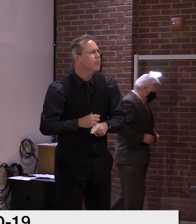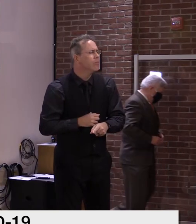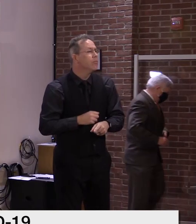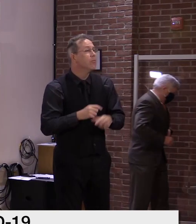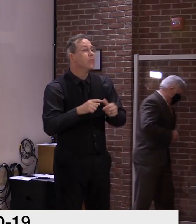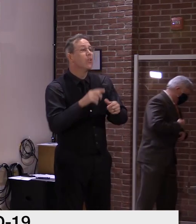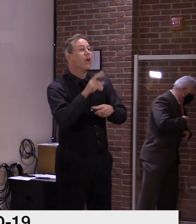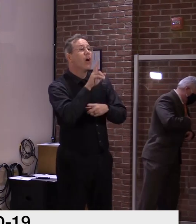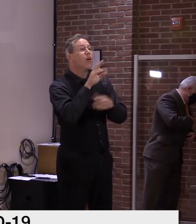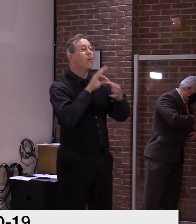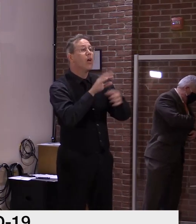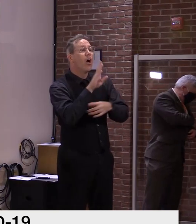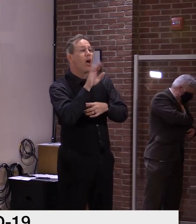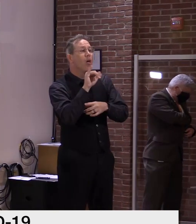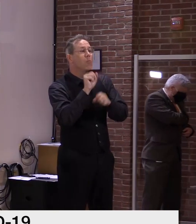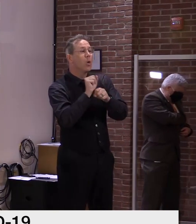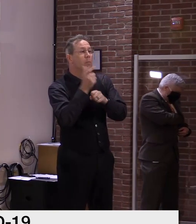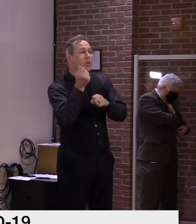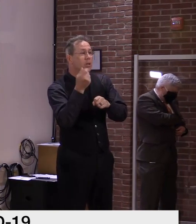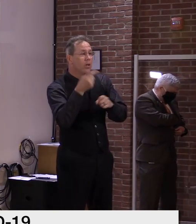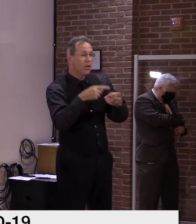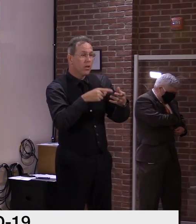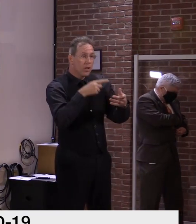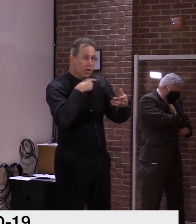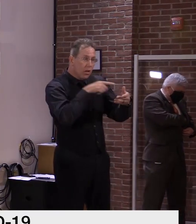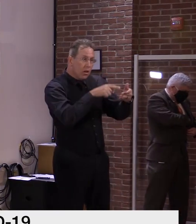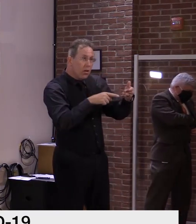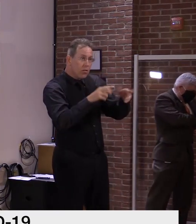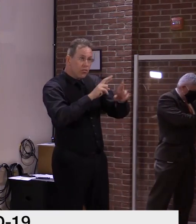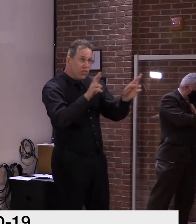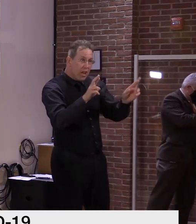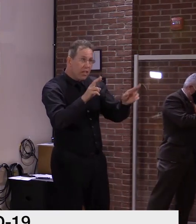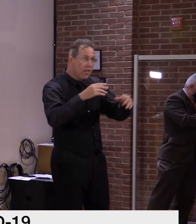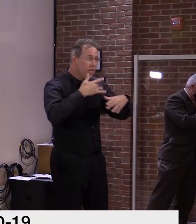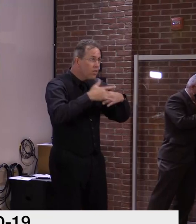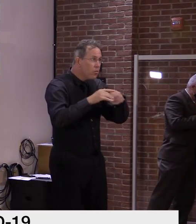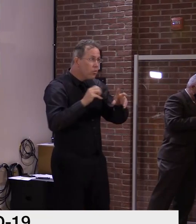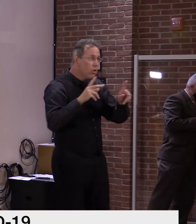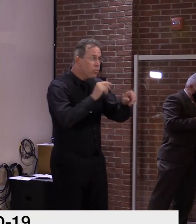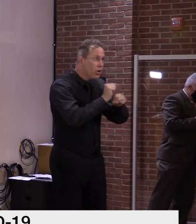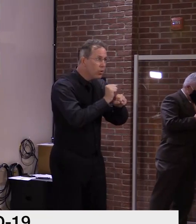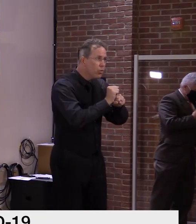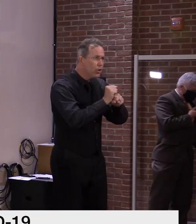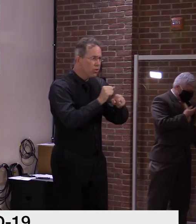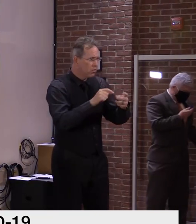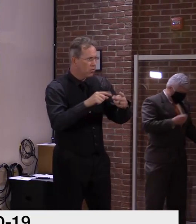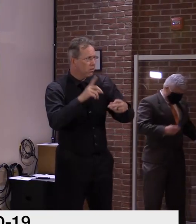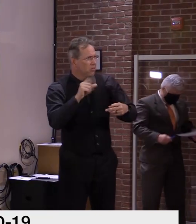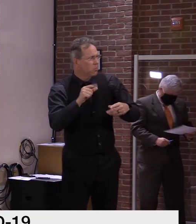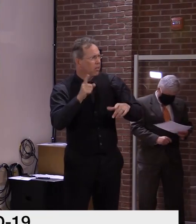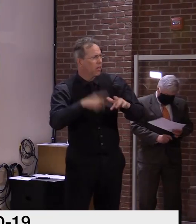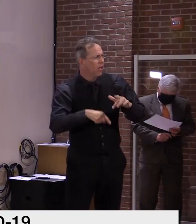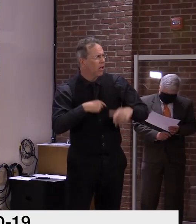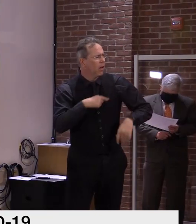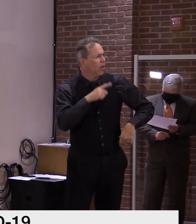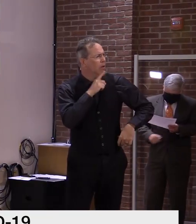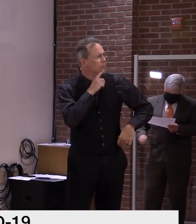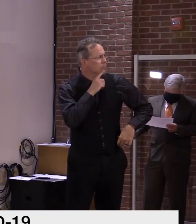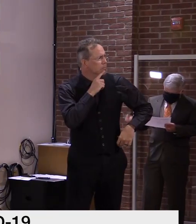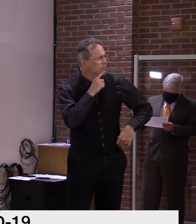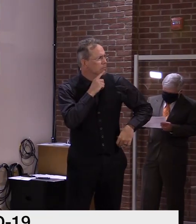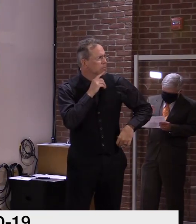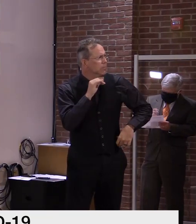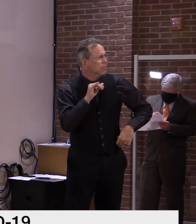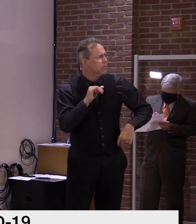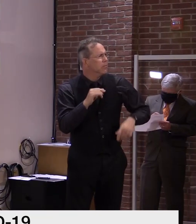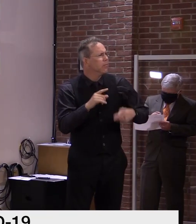work offered? So if the disability is preventing them from returning to work, then they potentially are not eligible,